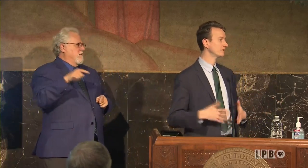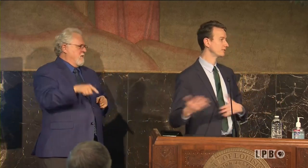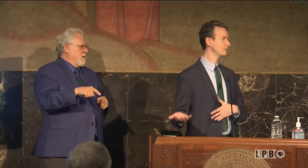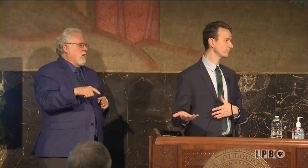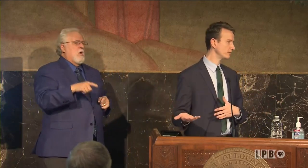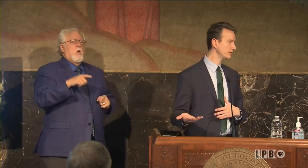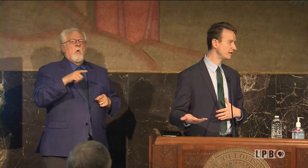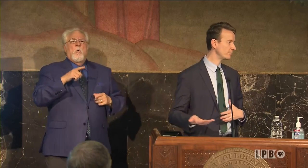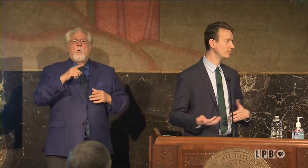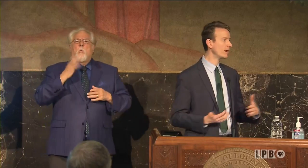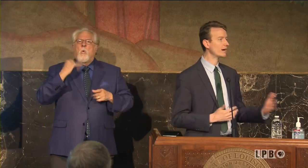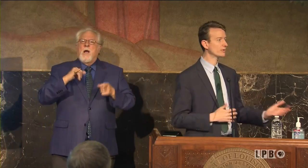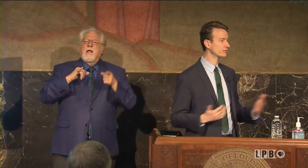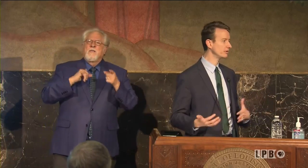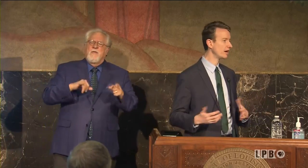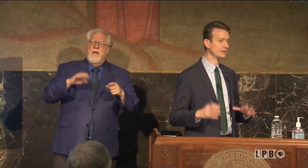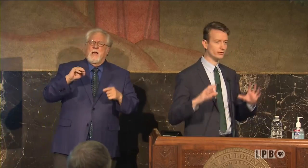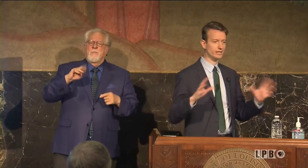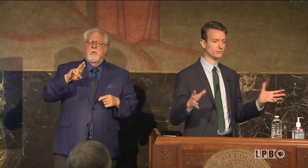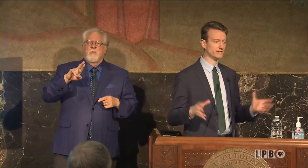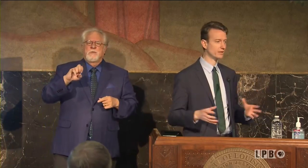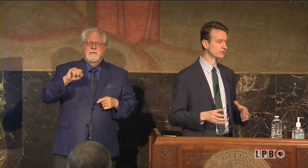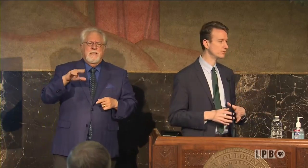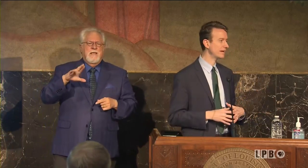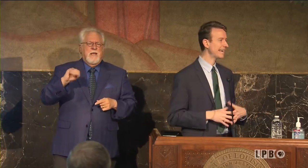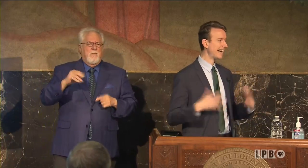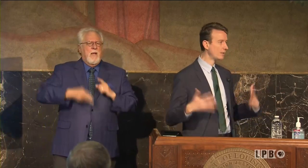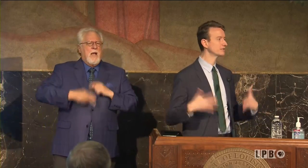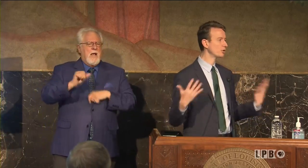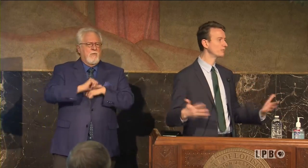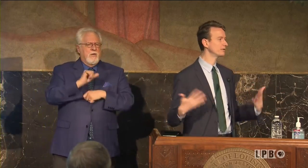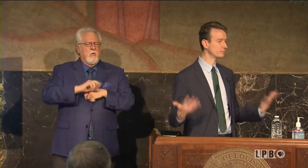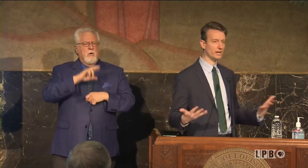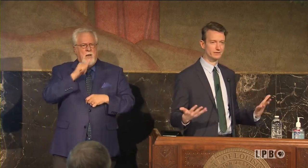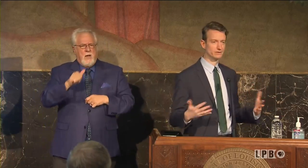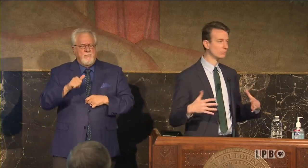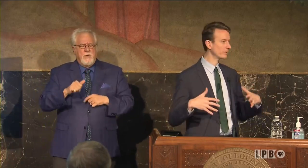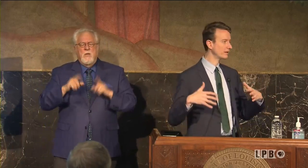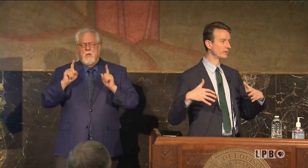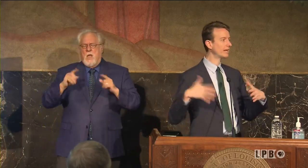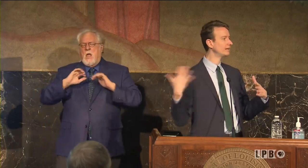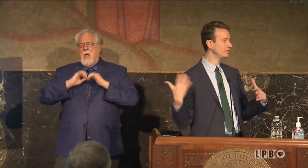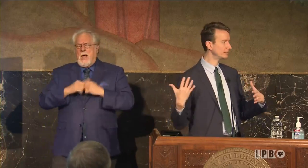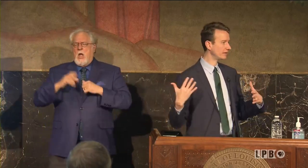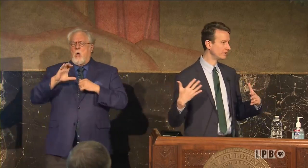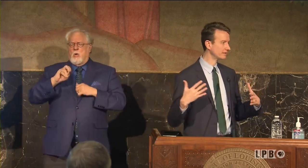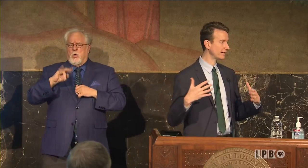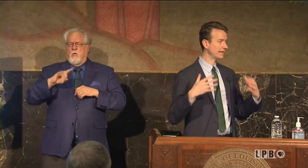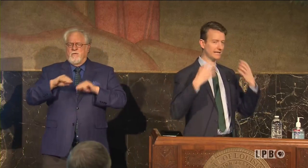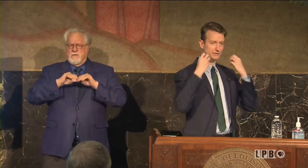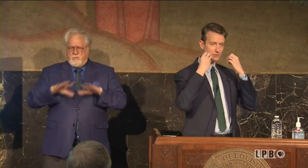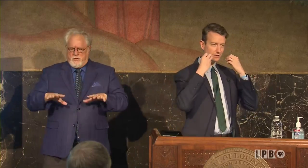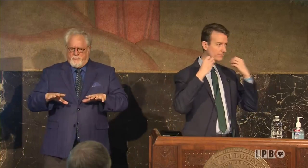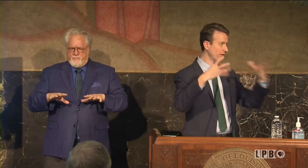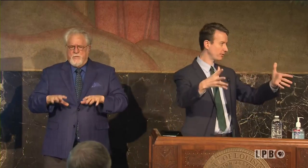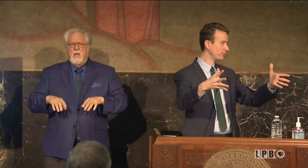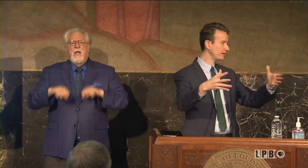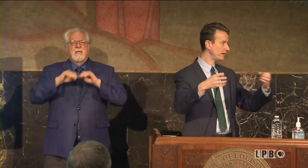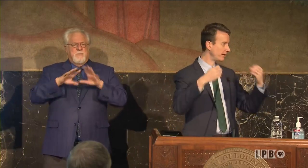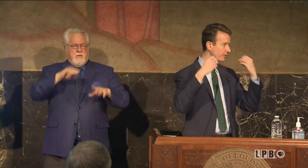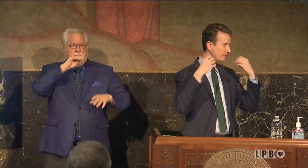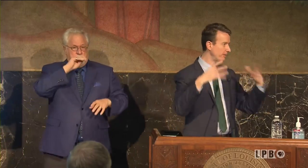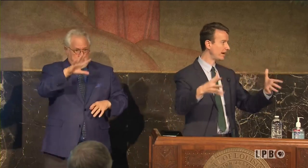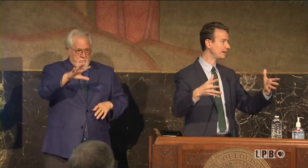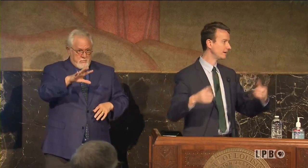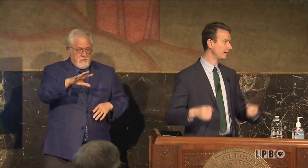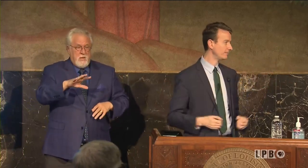what makes a certain museum high risk or not, and it really comes down to how is COVID spread. So when we think about any of these settings, it's spread through